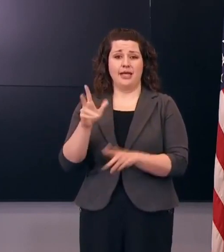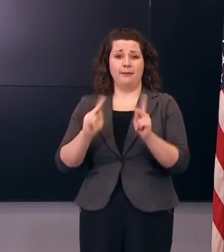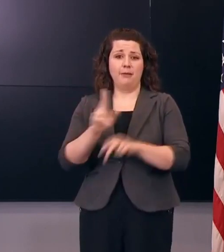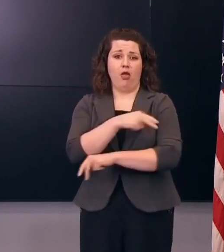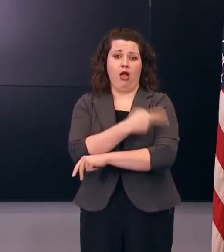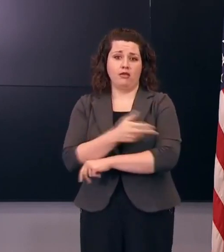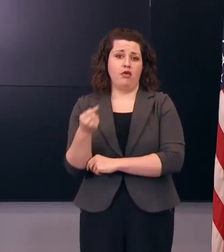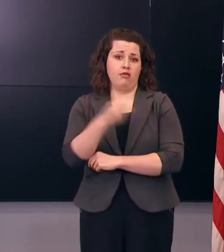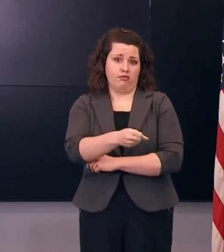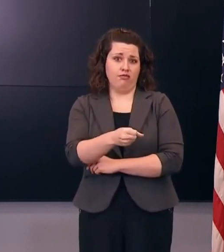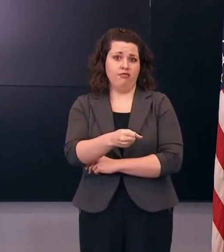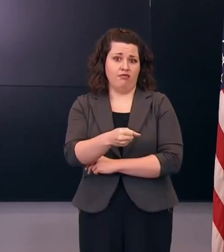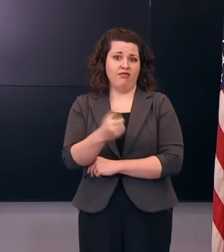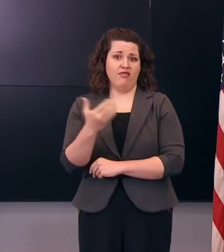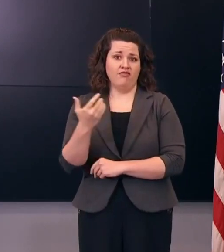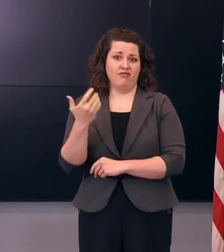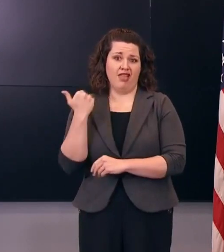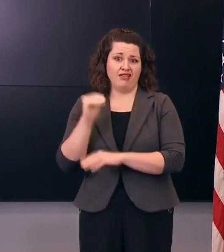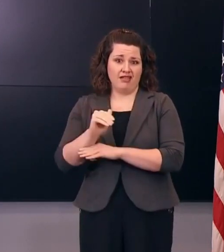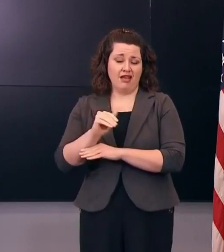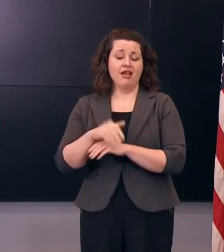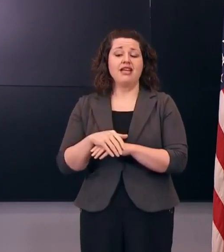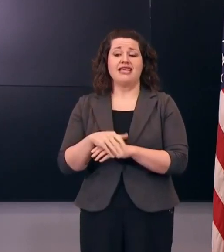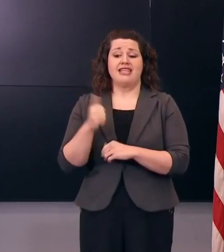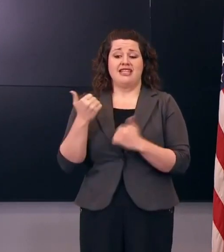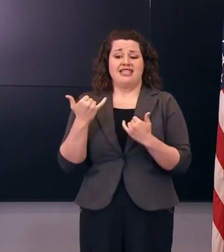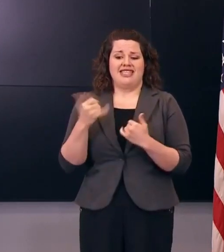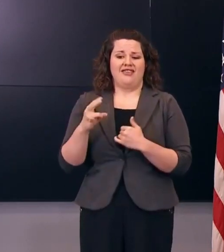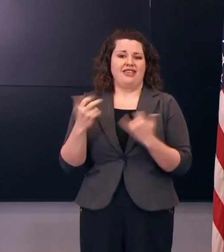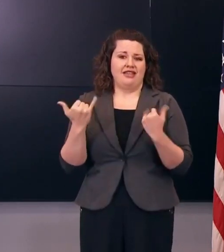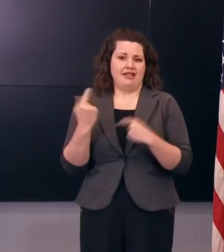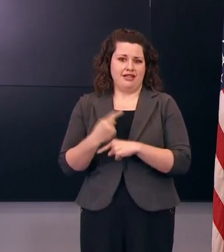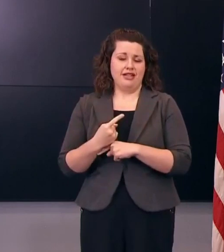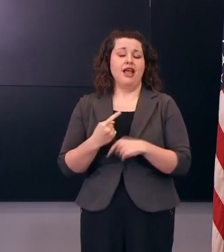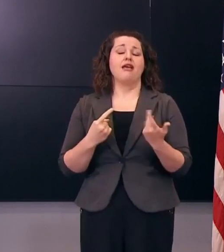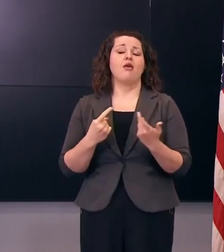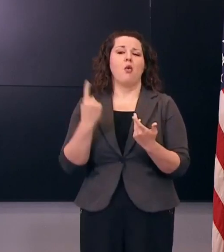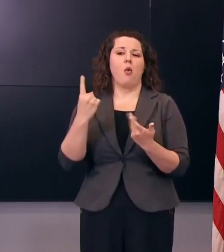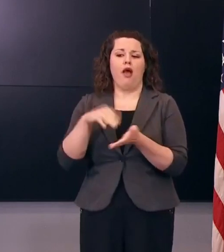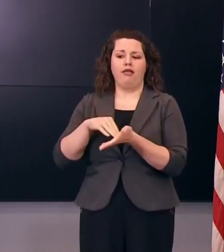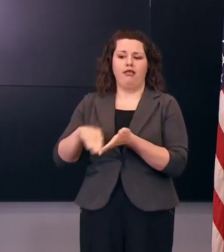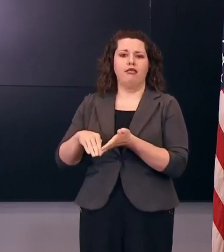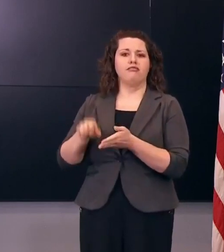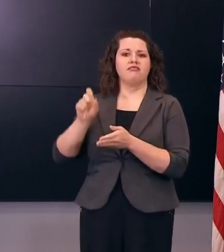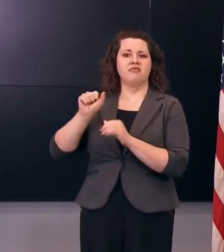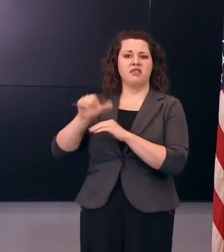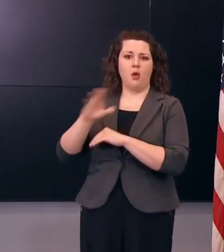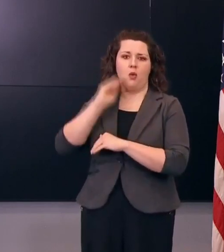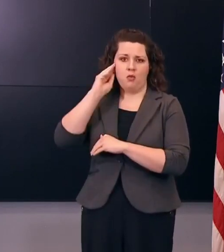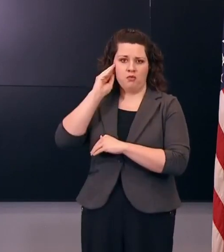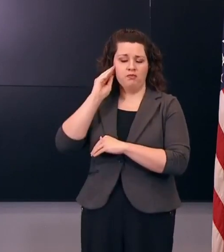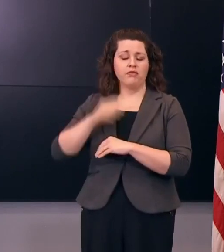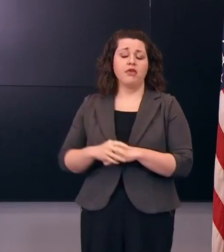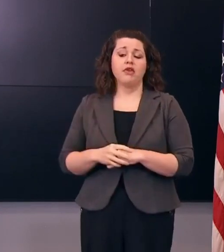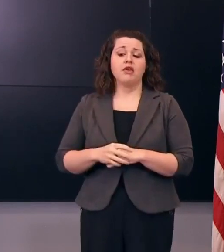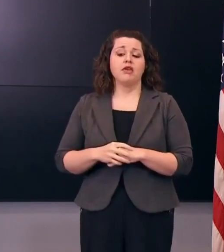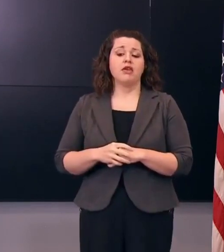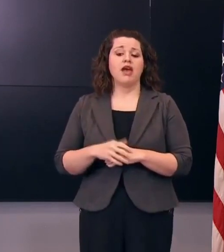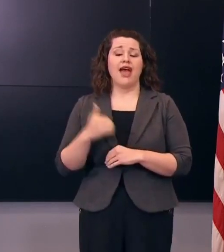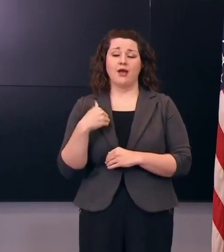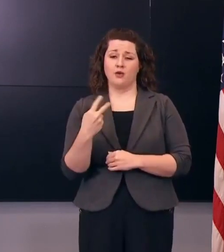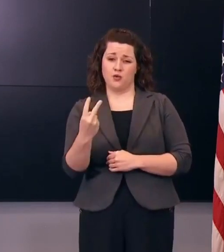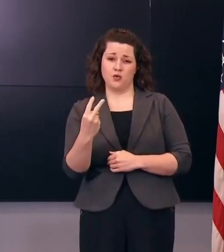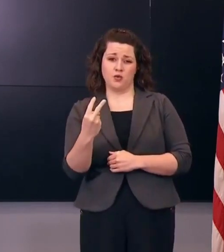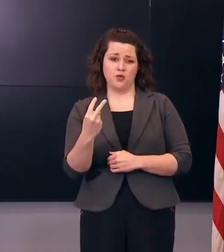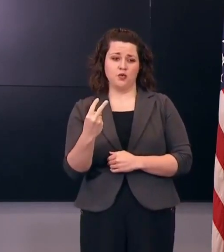last evening, 17 as of right now. We had 1 discharged from the 7 last night. We had 2 that